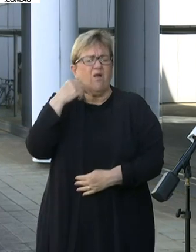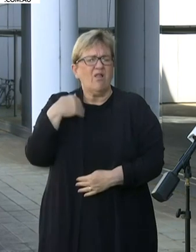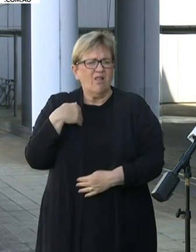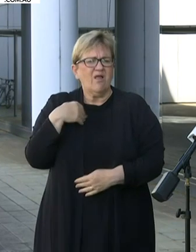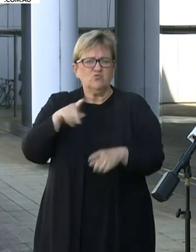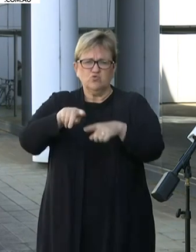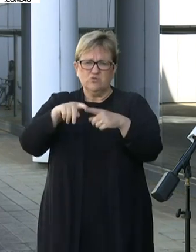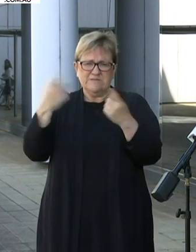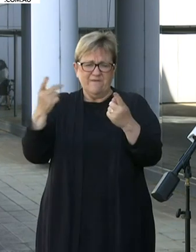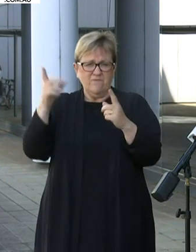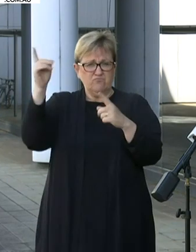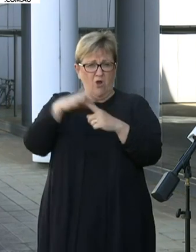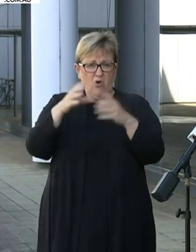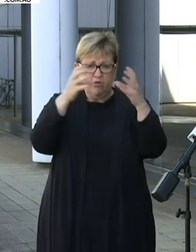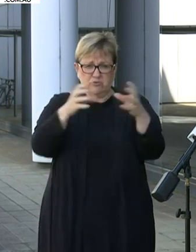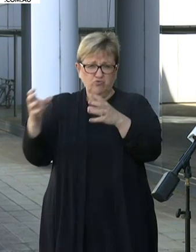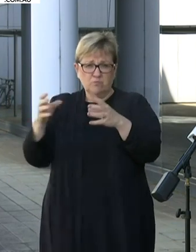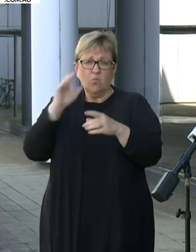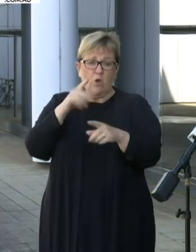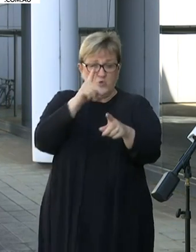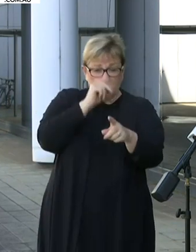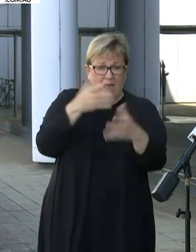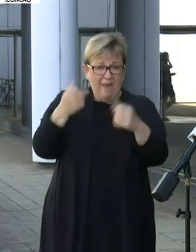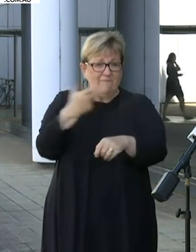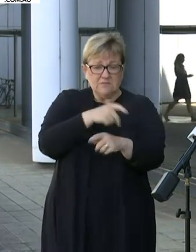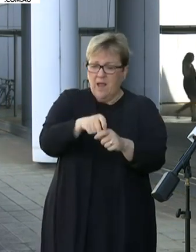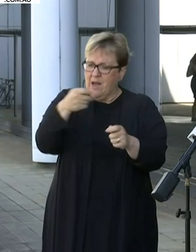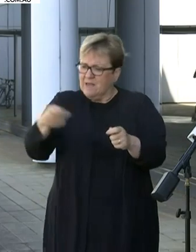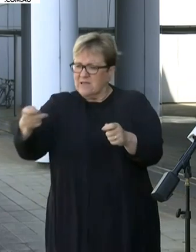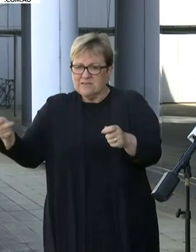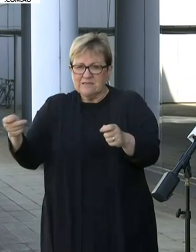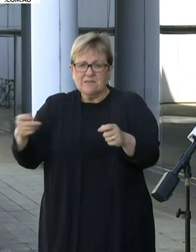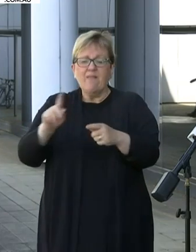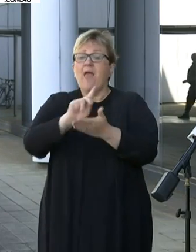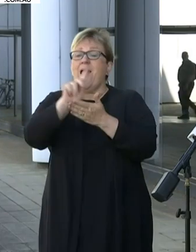to the different priority groups as they become eligible, and to the broader community thereafter.